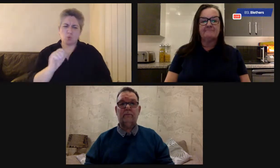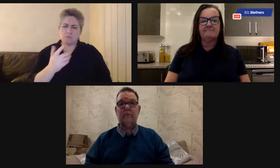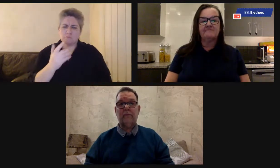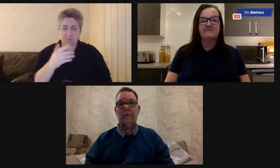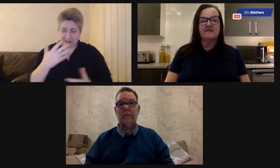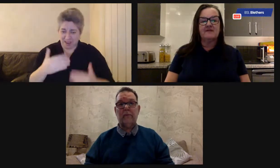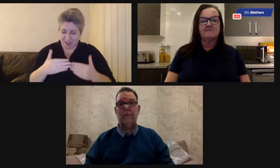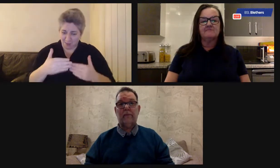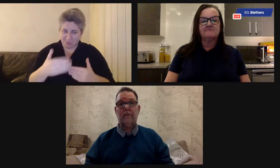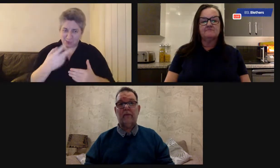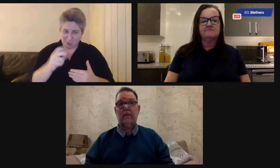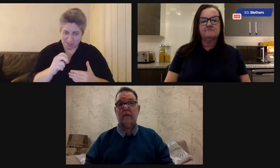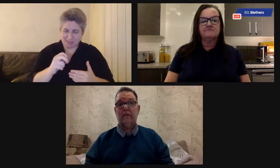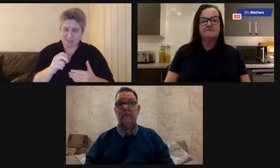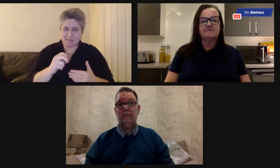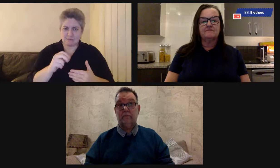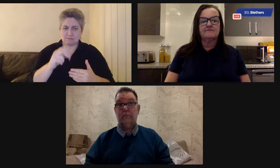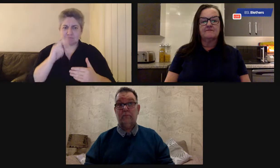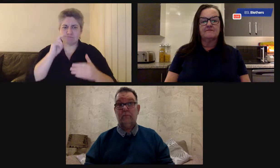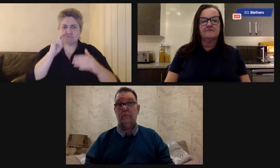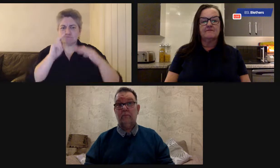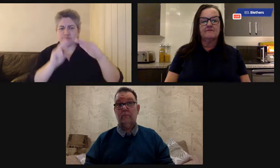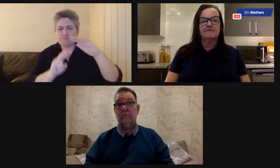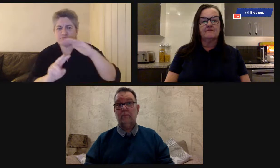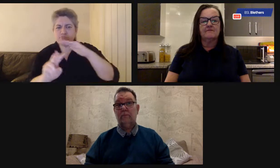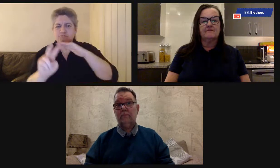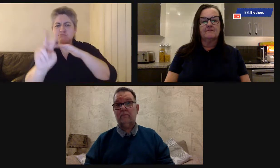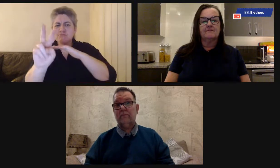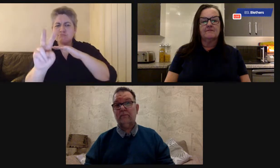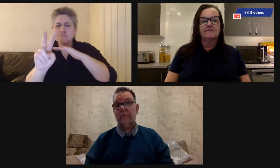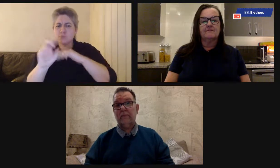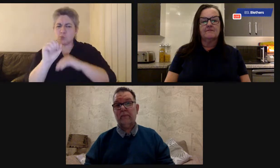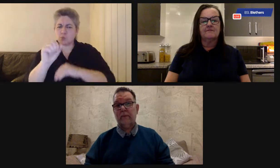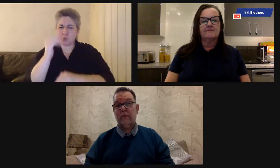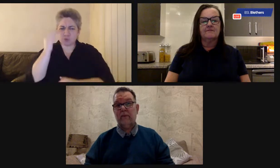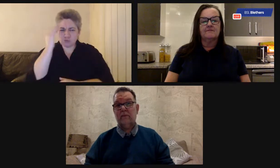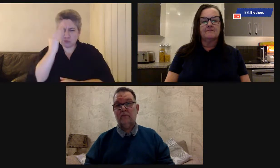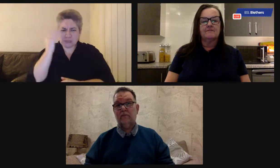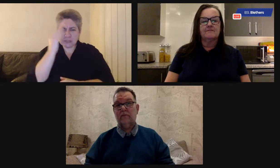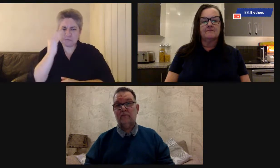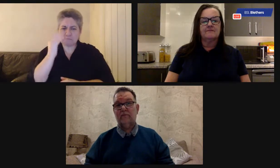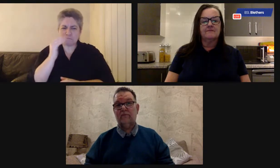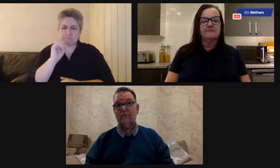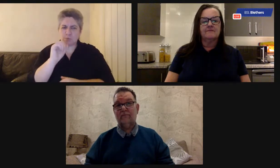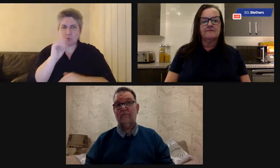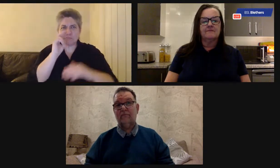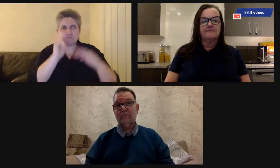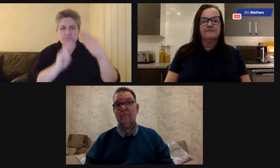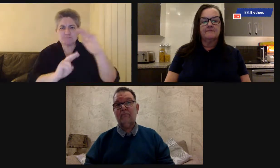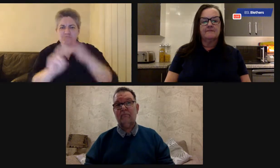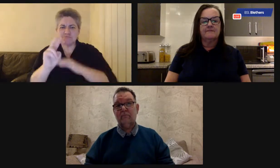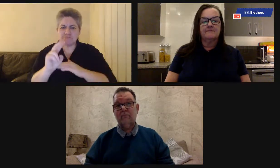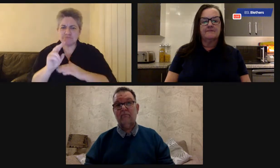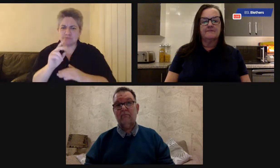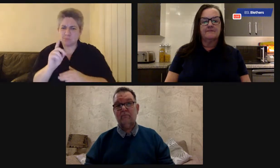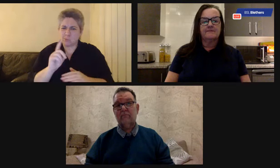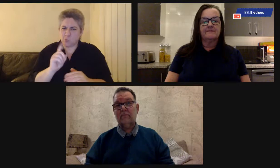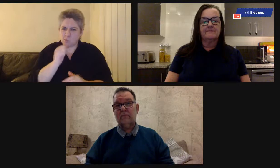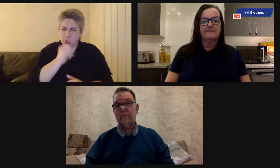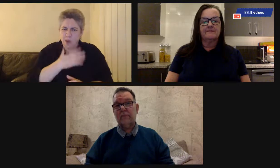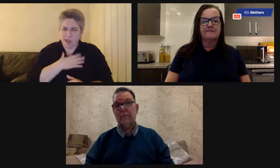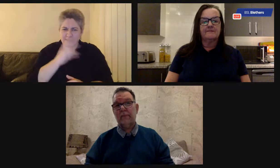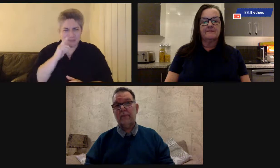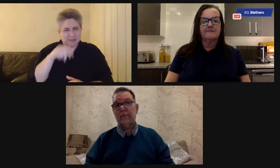you is now you've got next year, as you know, is your 20th anniversary. But if we're